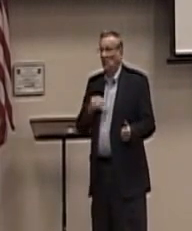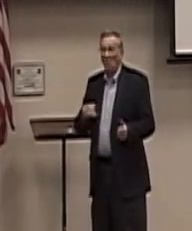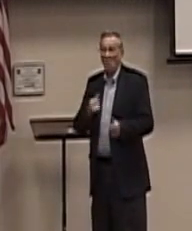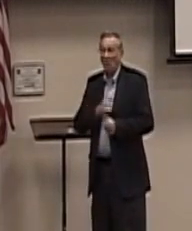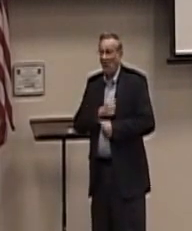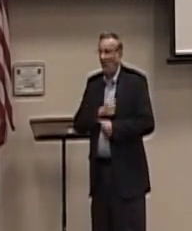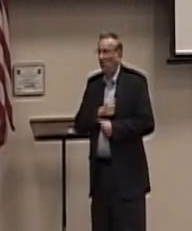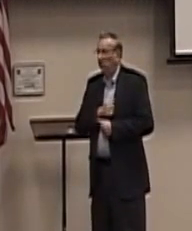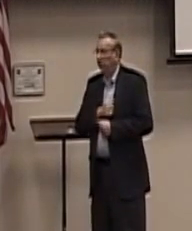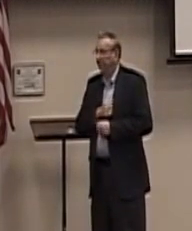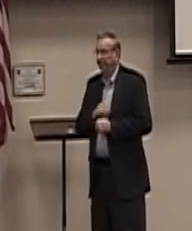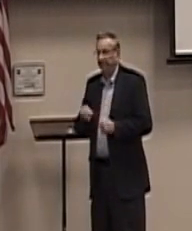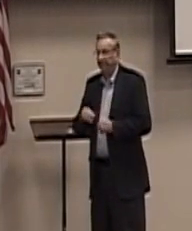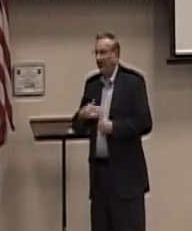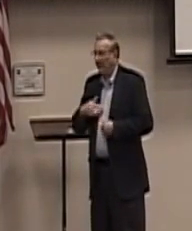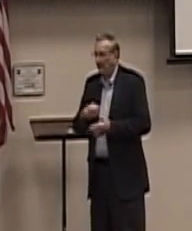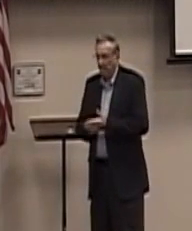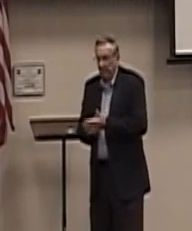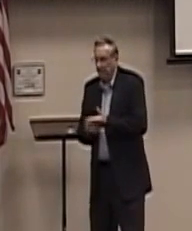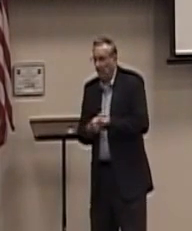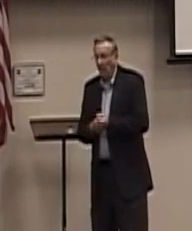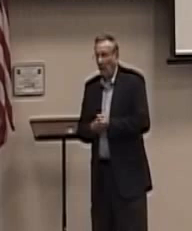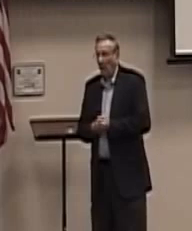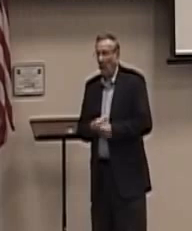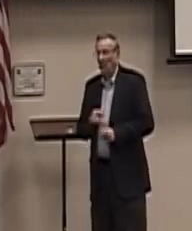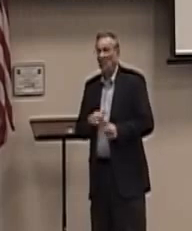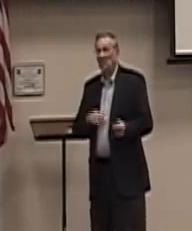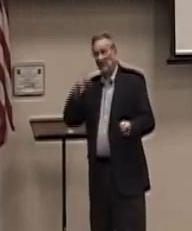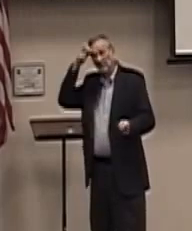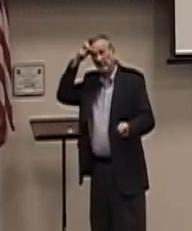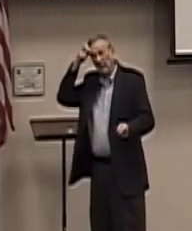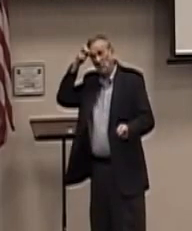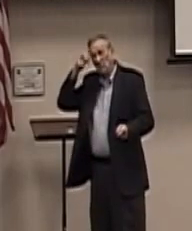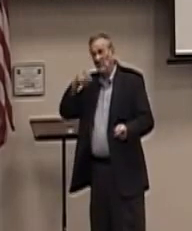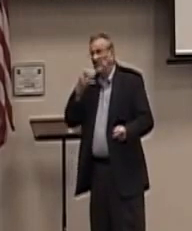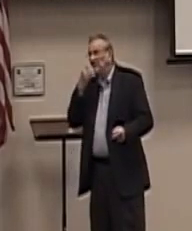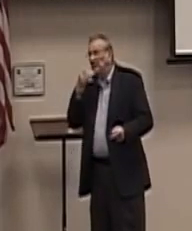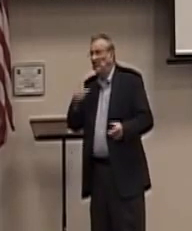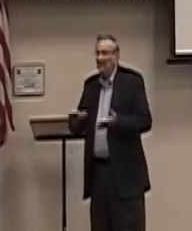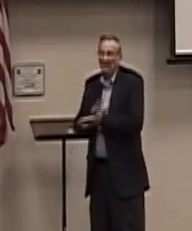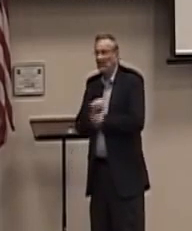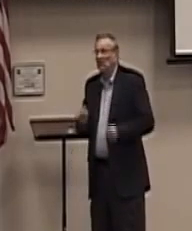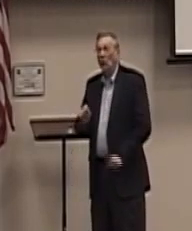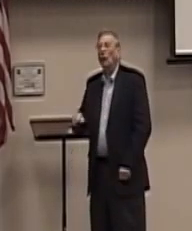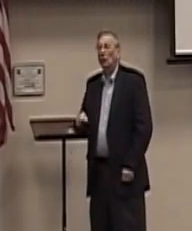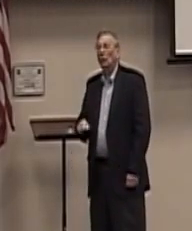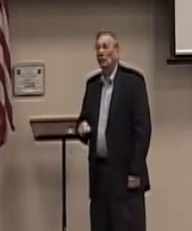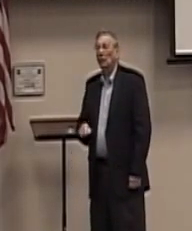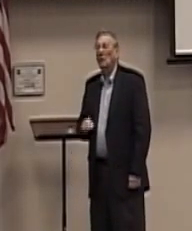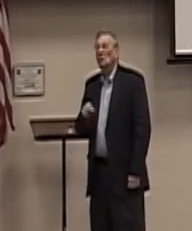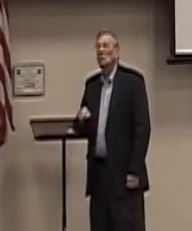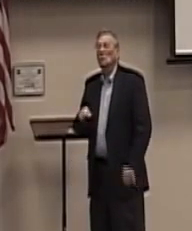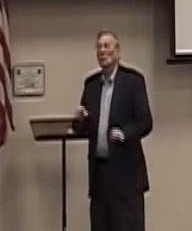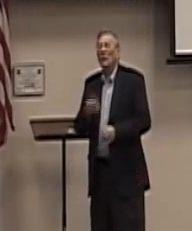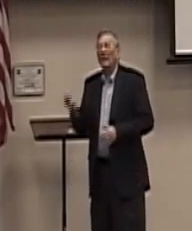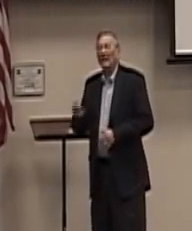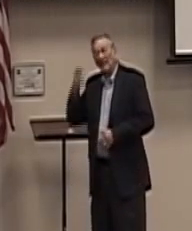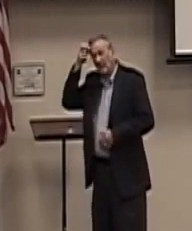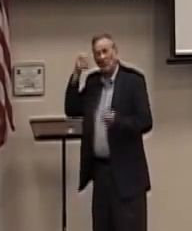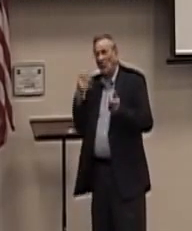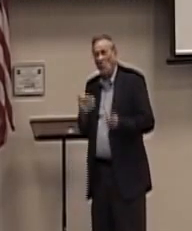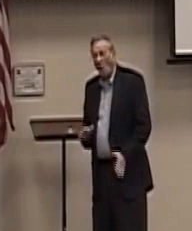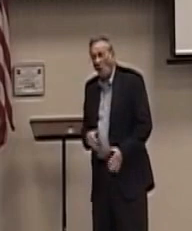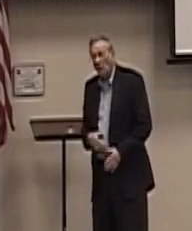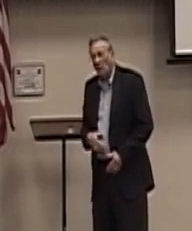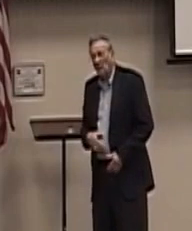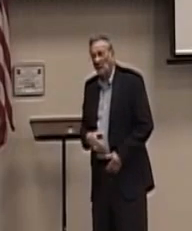for, then you don't last very long. Satan wants to eat you up, chew you up, spit you out, get rid of you because you're doing things that he doesn't like at all.